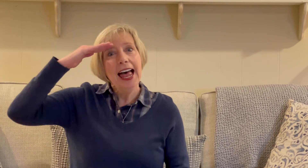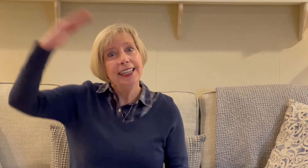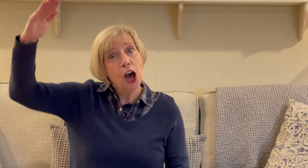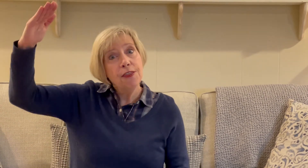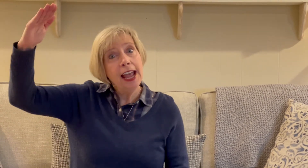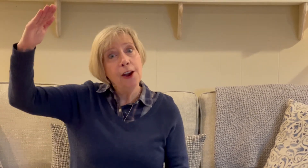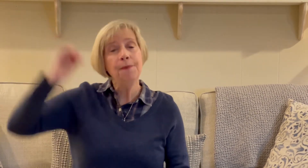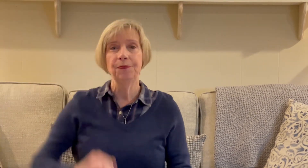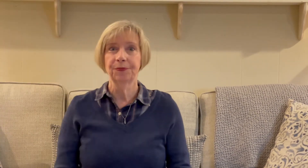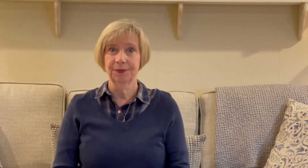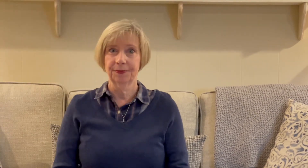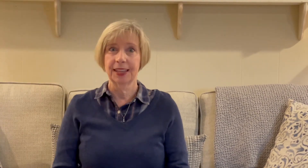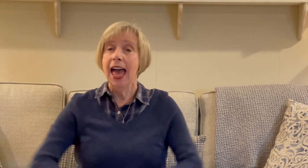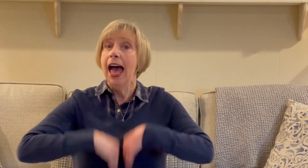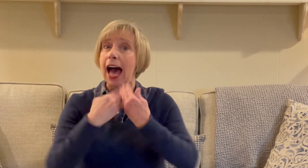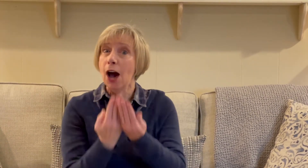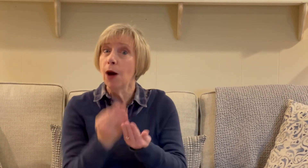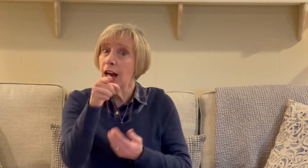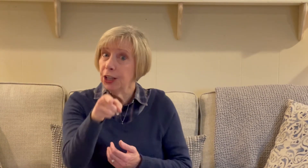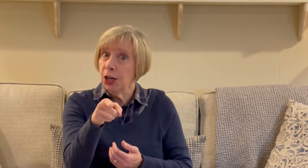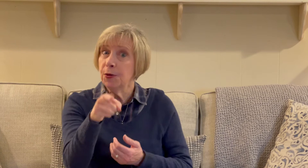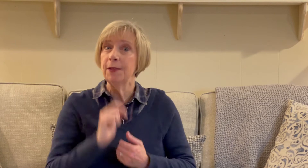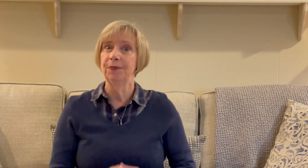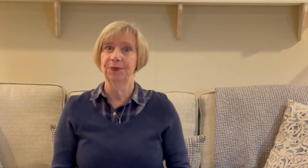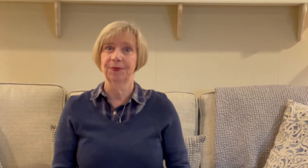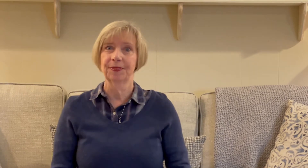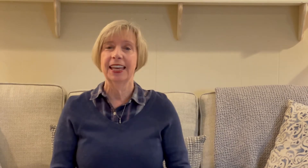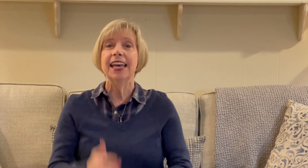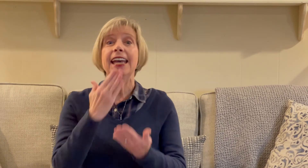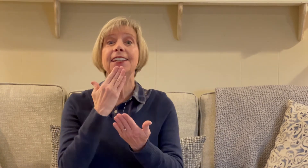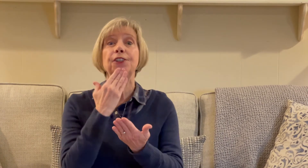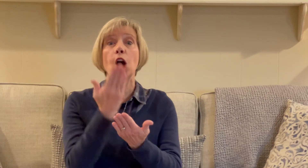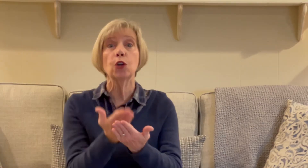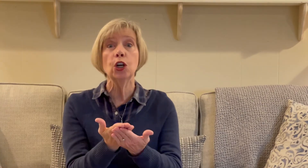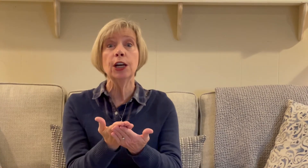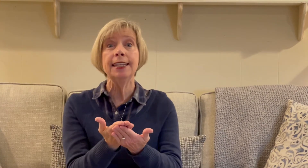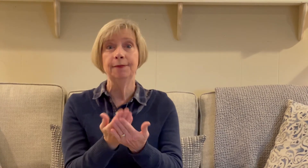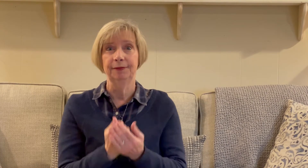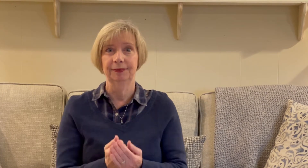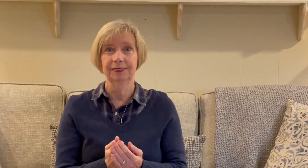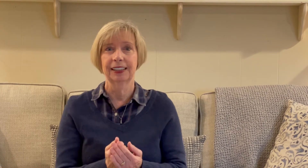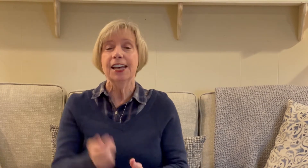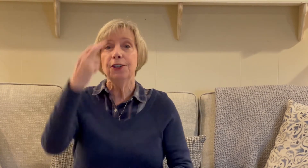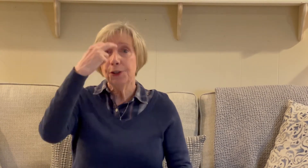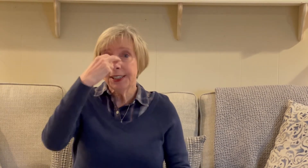Hello there. Hello there. How are you? How are you? It's so good. It's so good to see